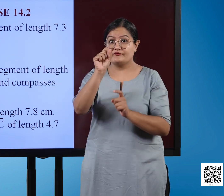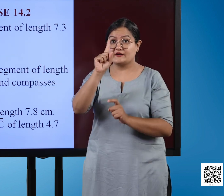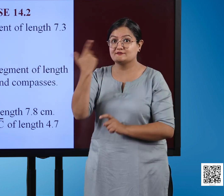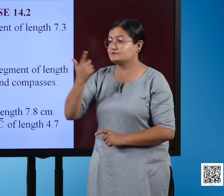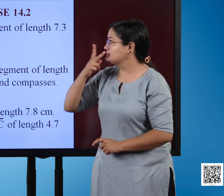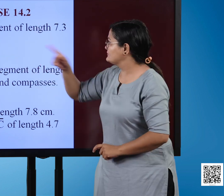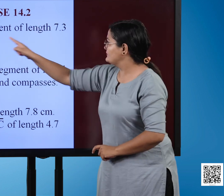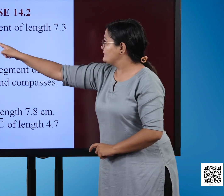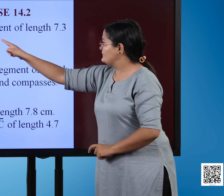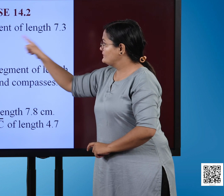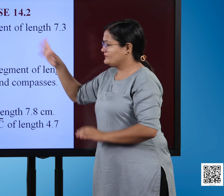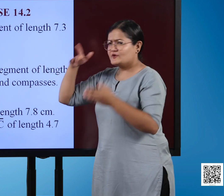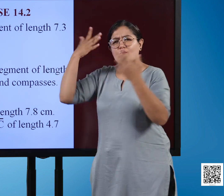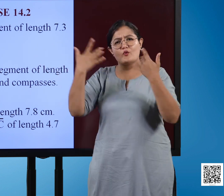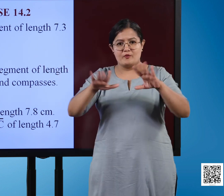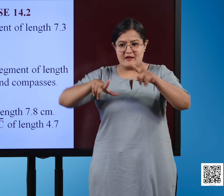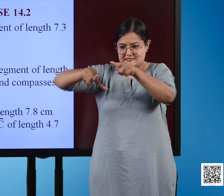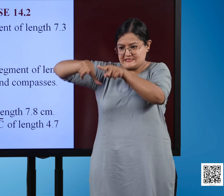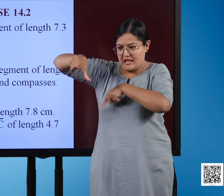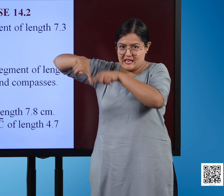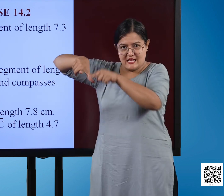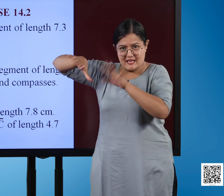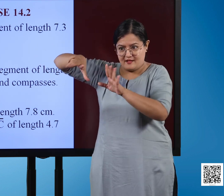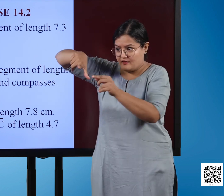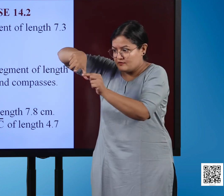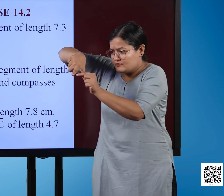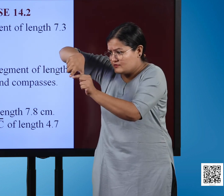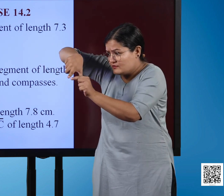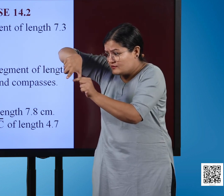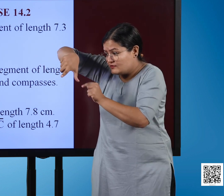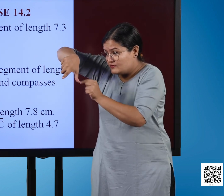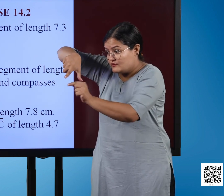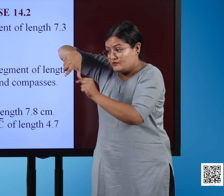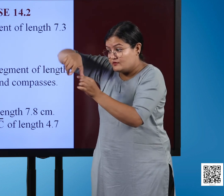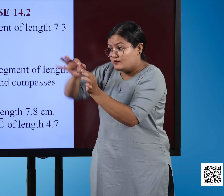1. Draw a line segment of length 7.3 centimeters using a ruler.